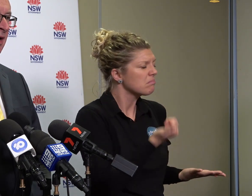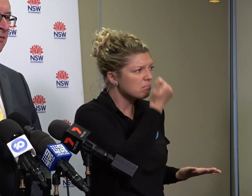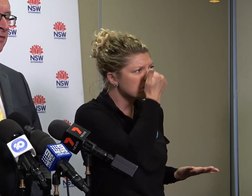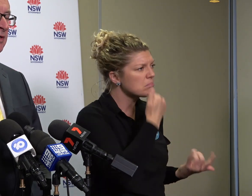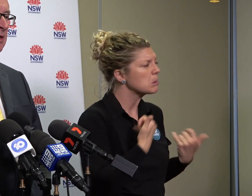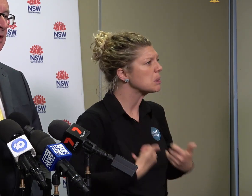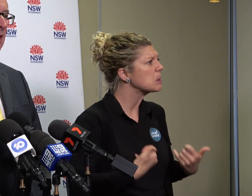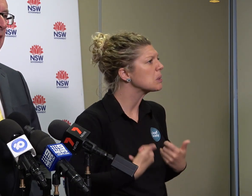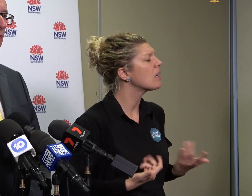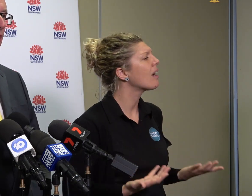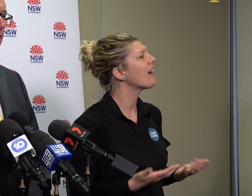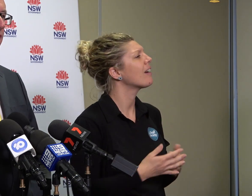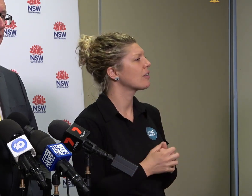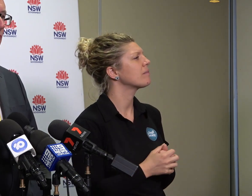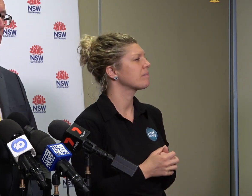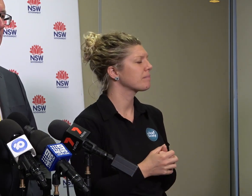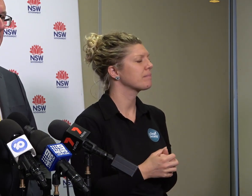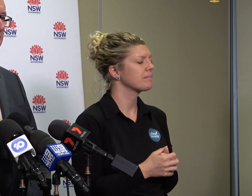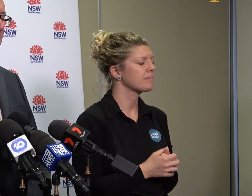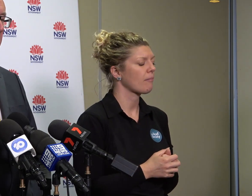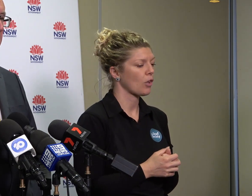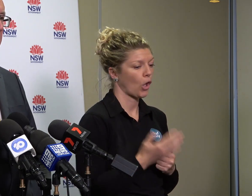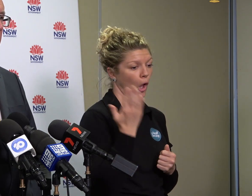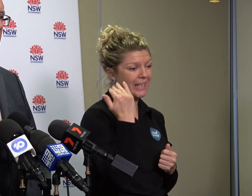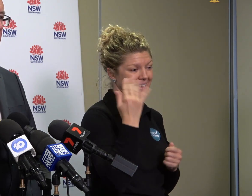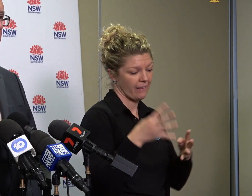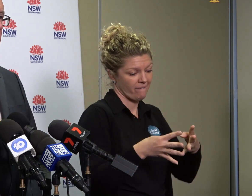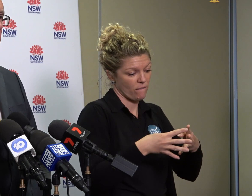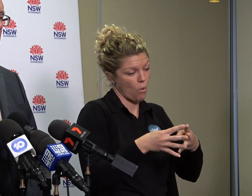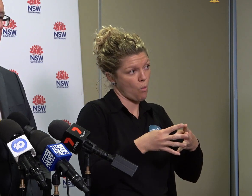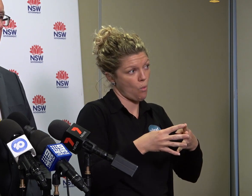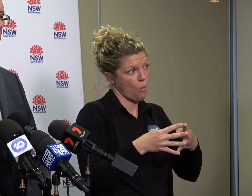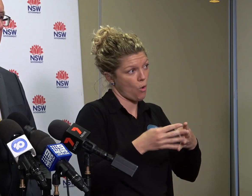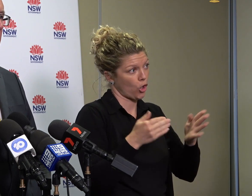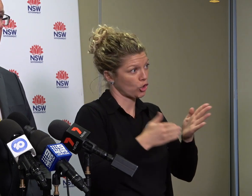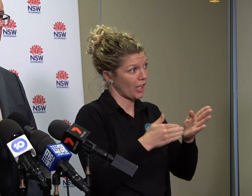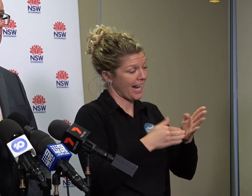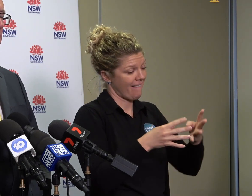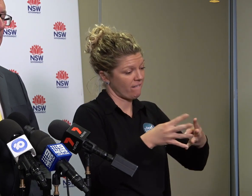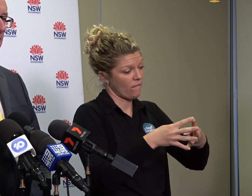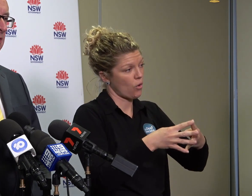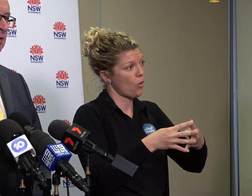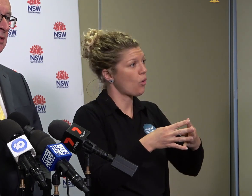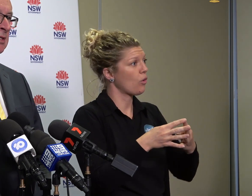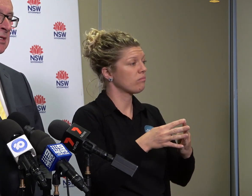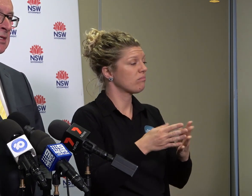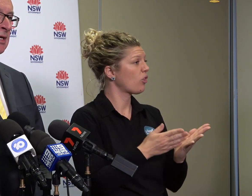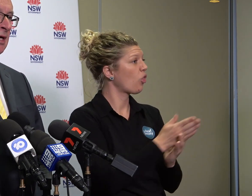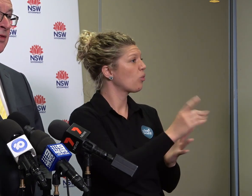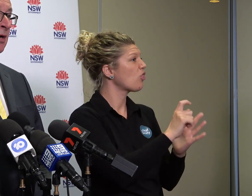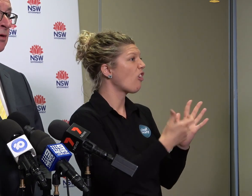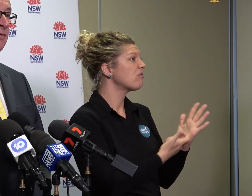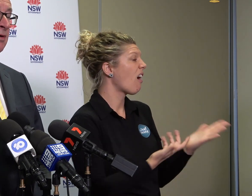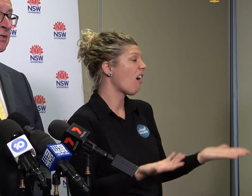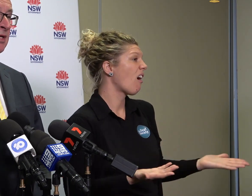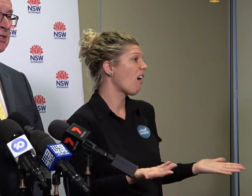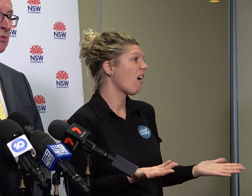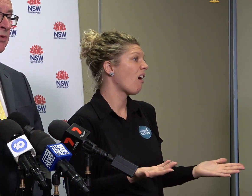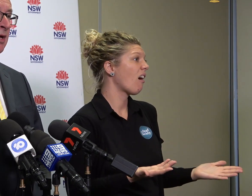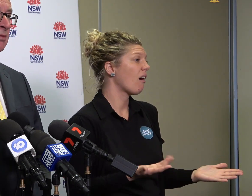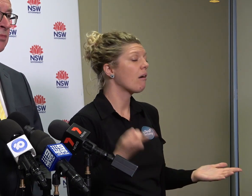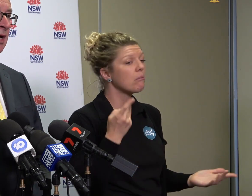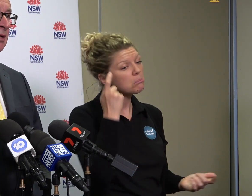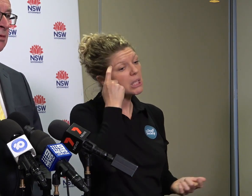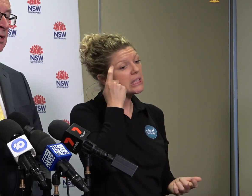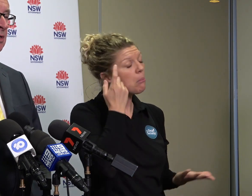we have on the 4 latest cases today are that they came through GPs. They were very